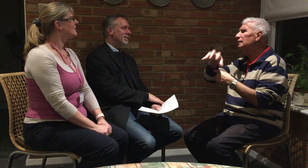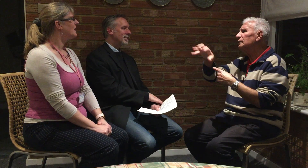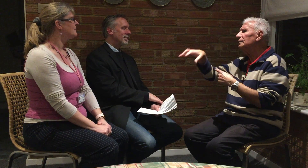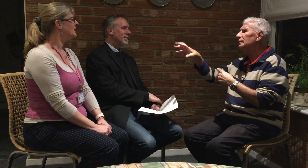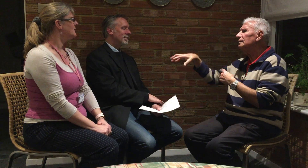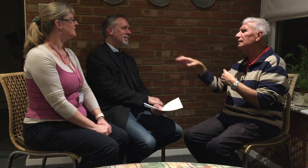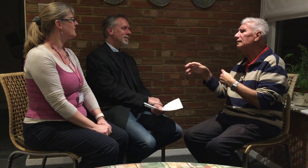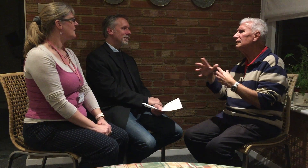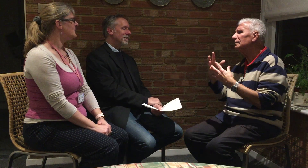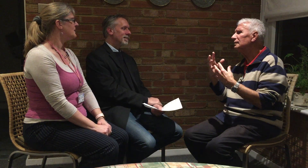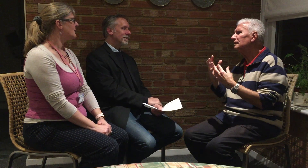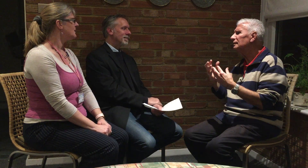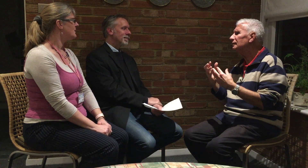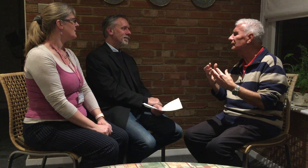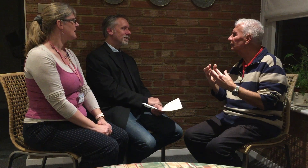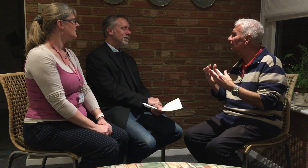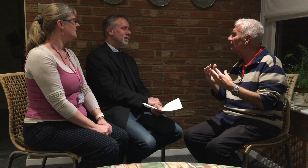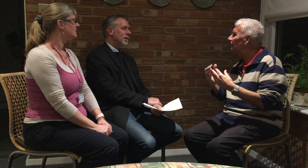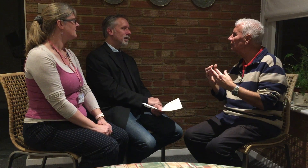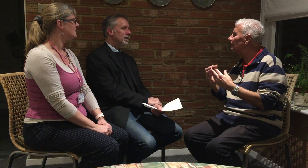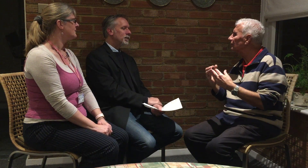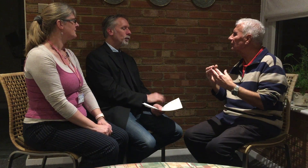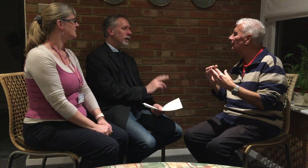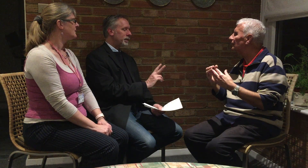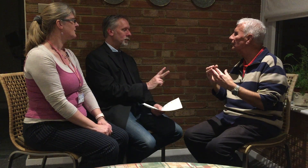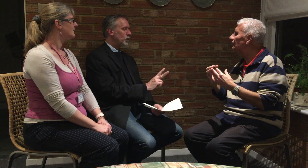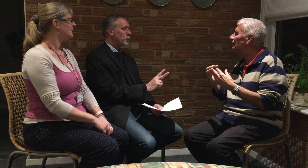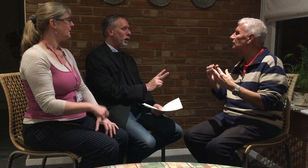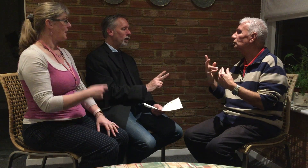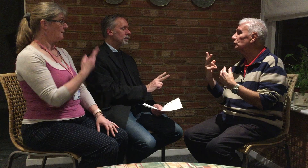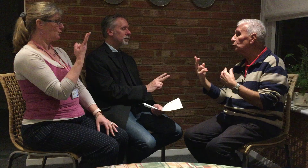how many phones is it, did you say? So it's in two parts,